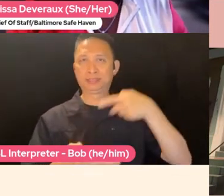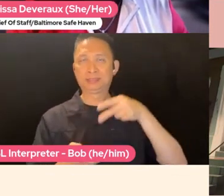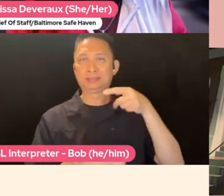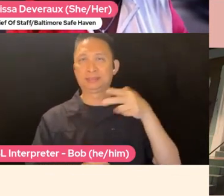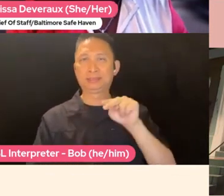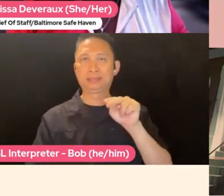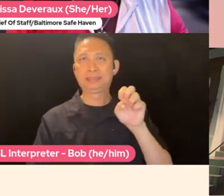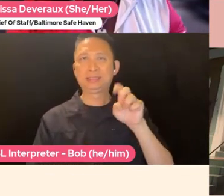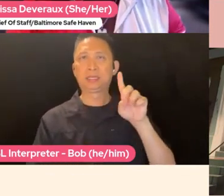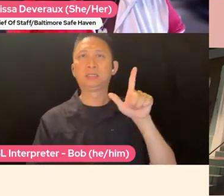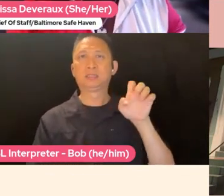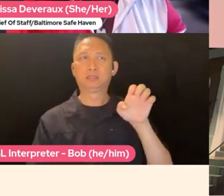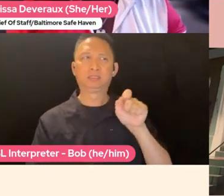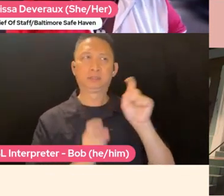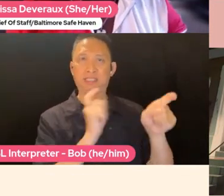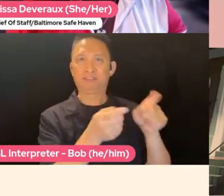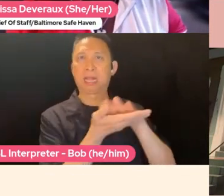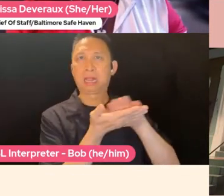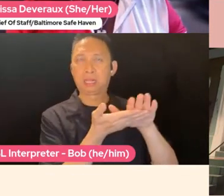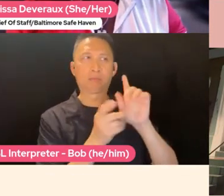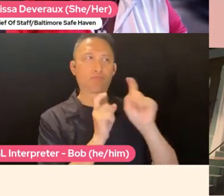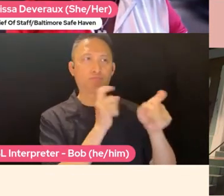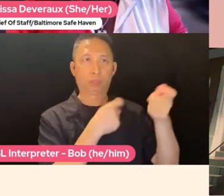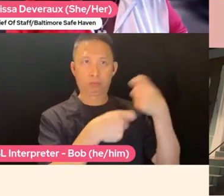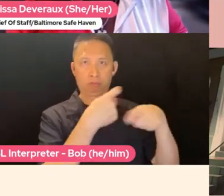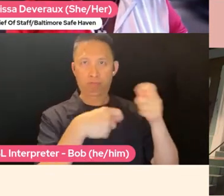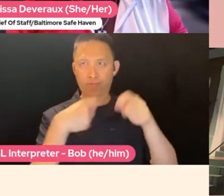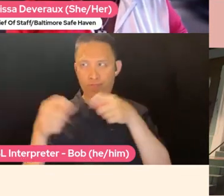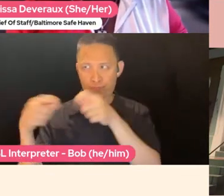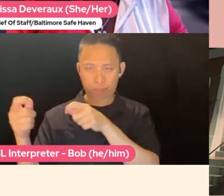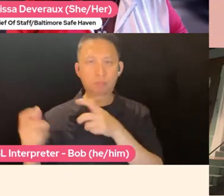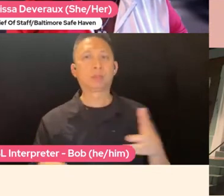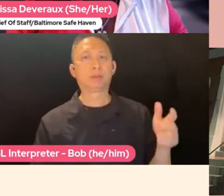IDUs, injectable drug users.